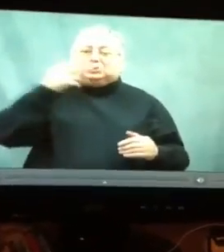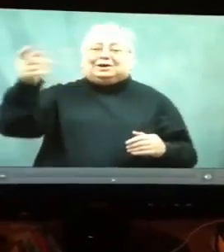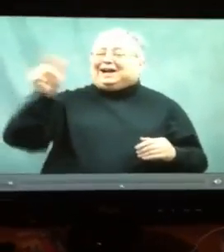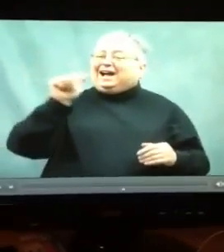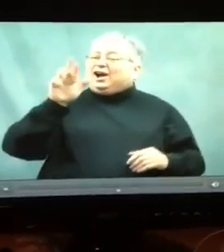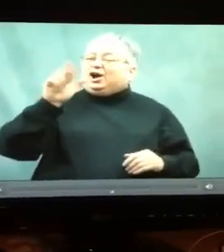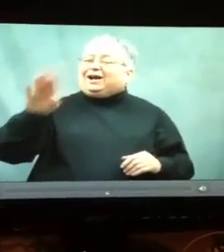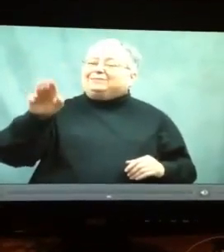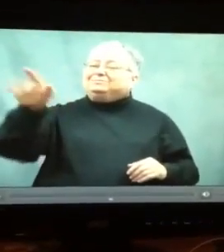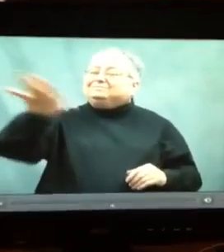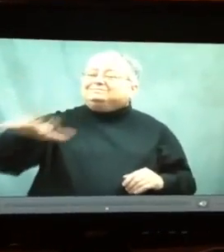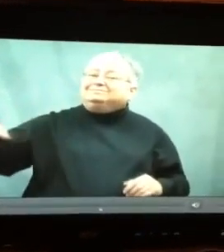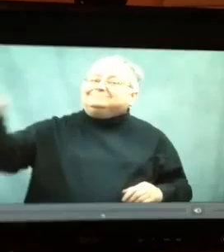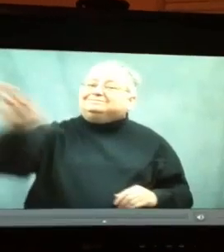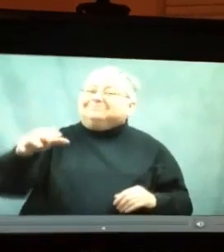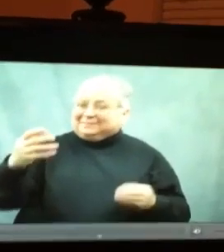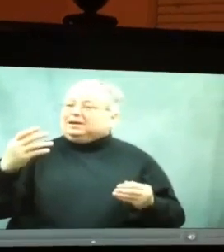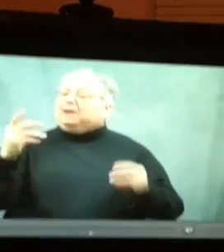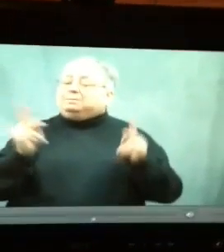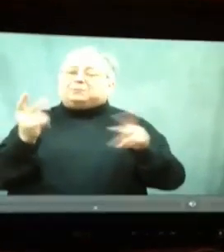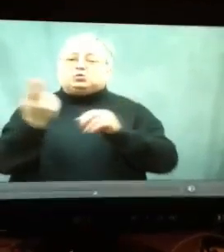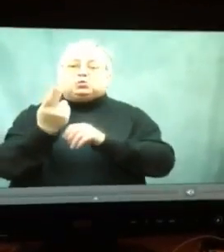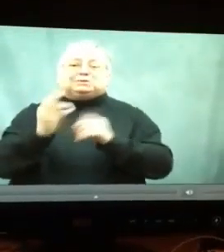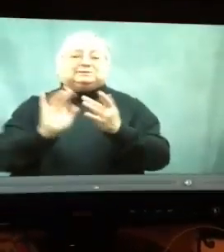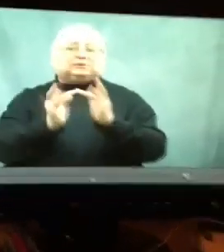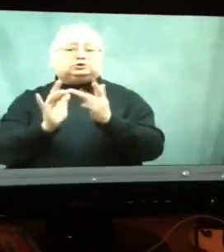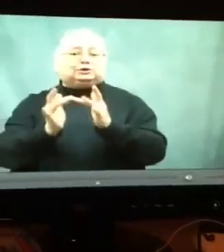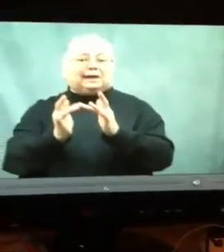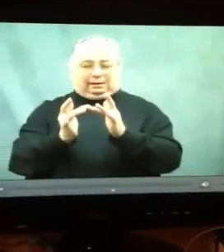People are worried about the government